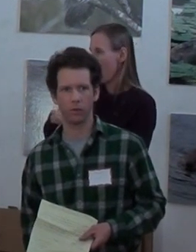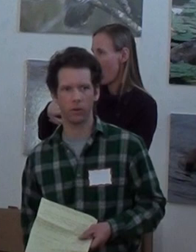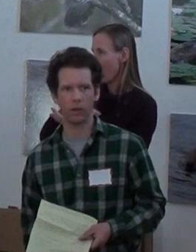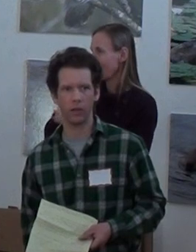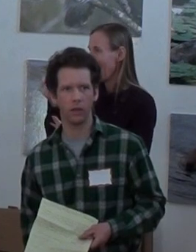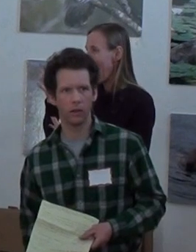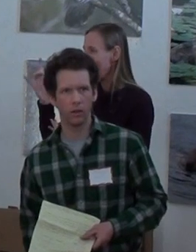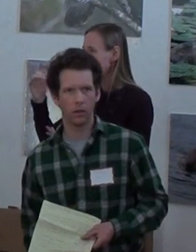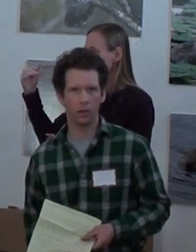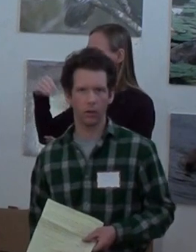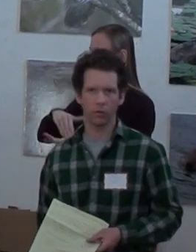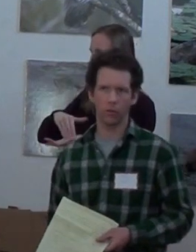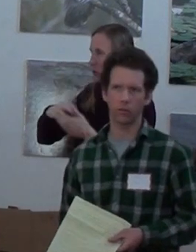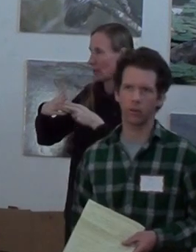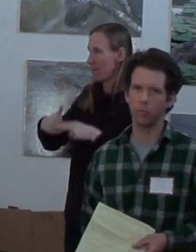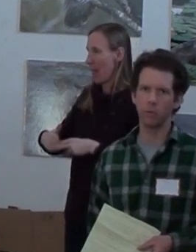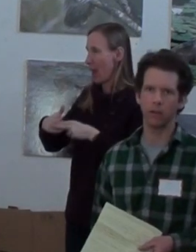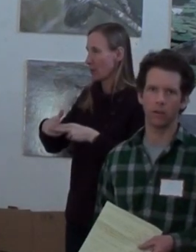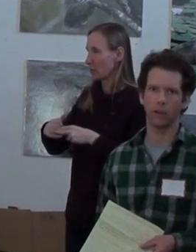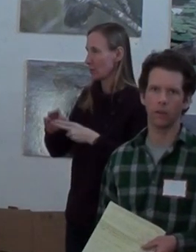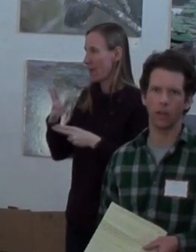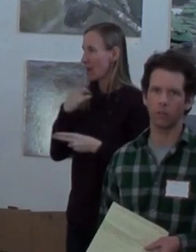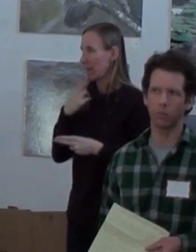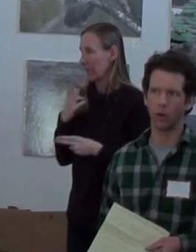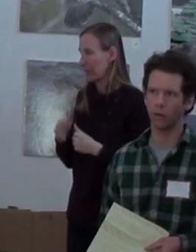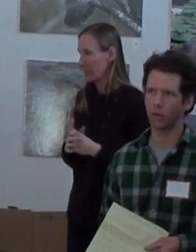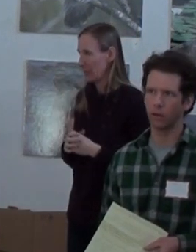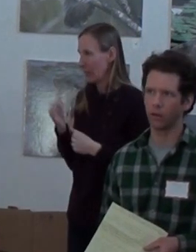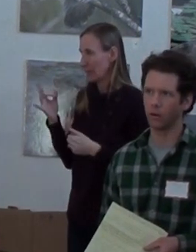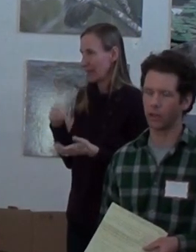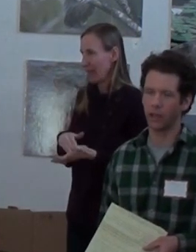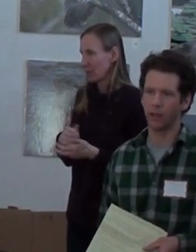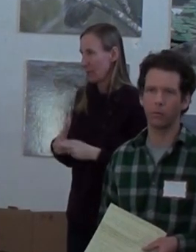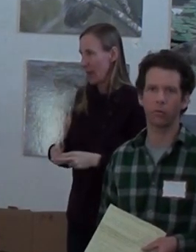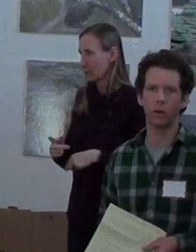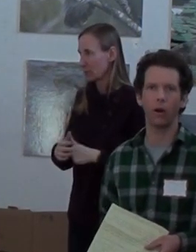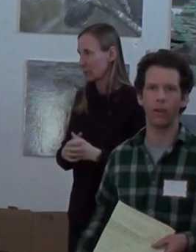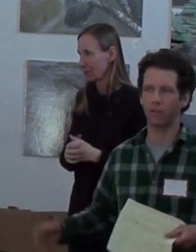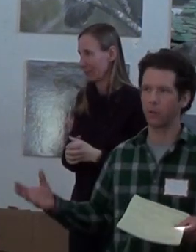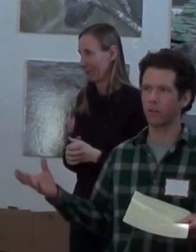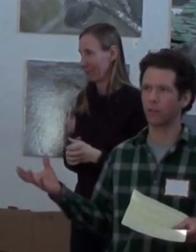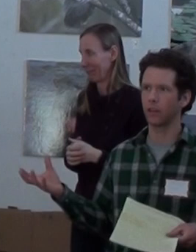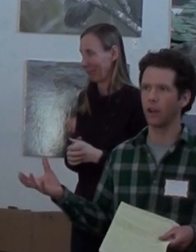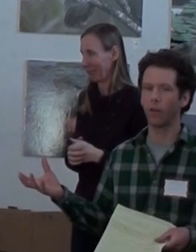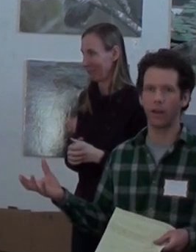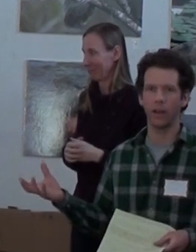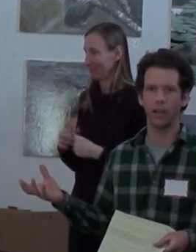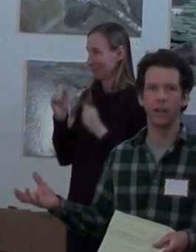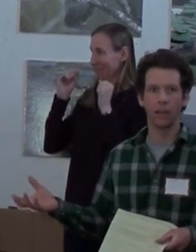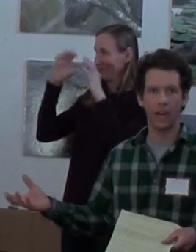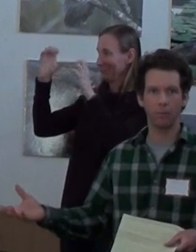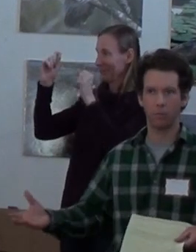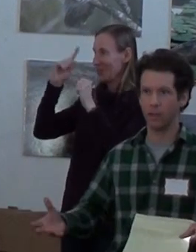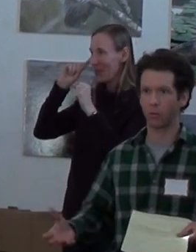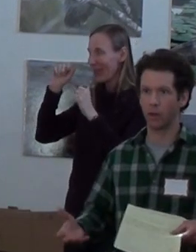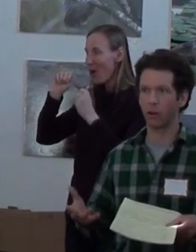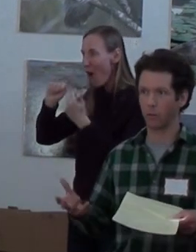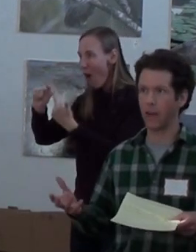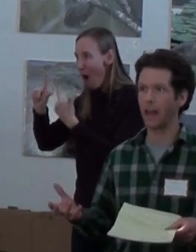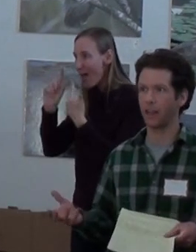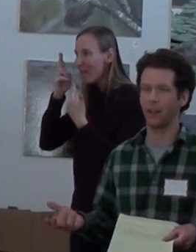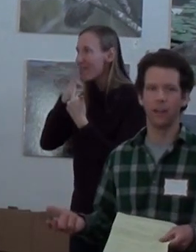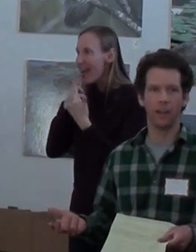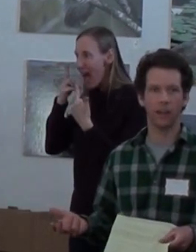18,000 pounds of honey. So it's amazing at what, and it was it's amazing to think that all that honey came to be a